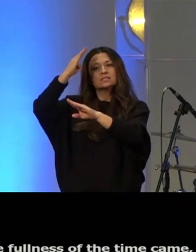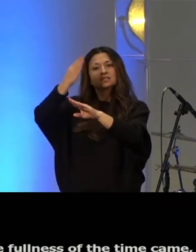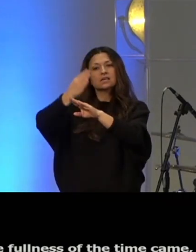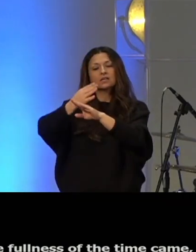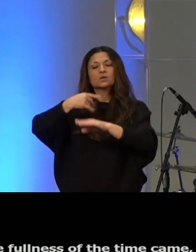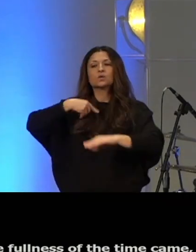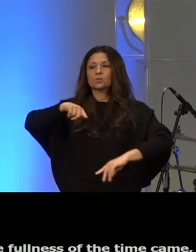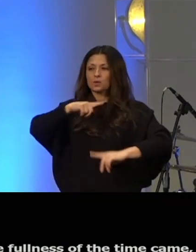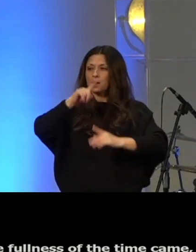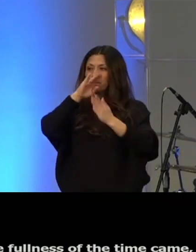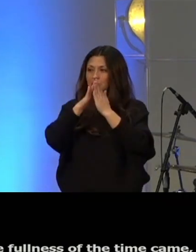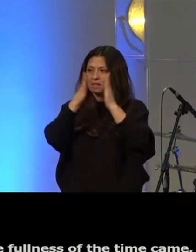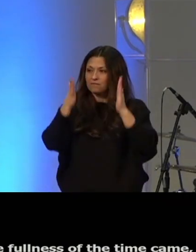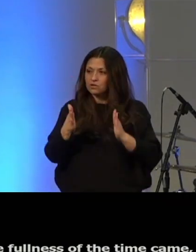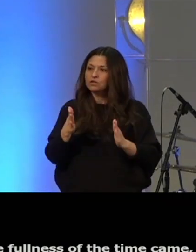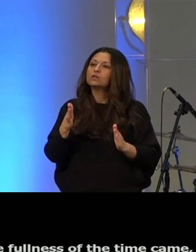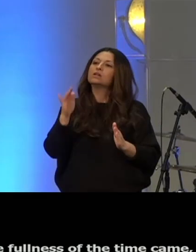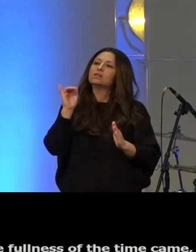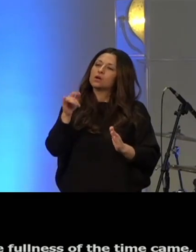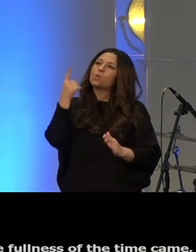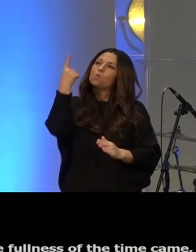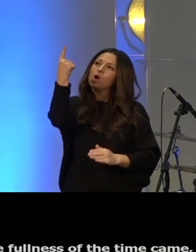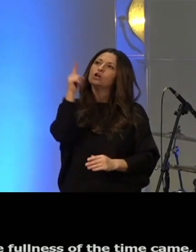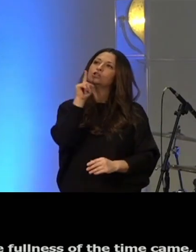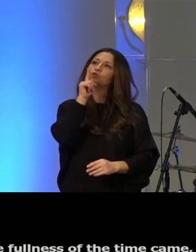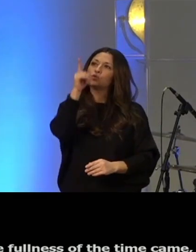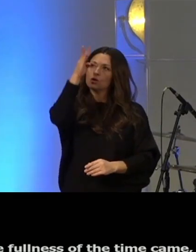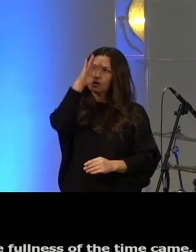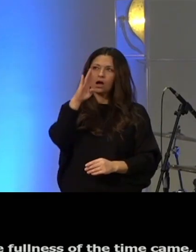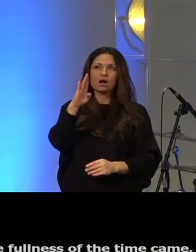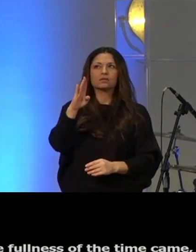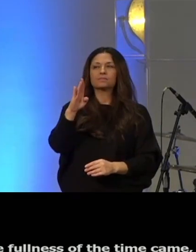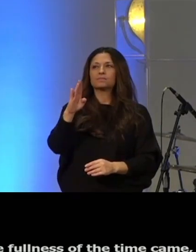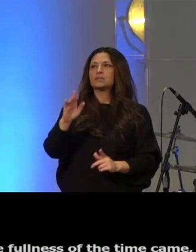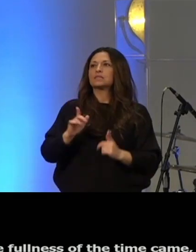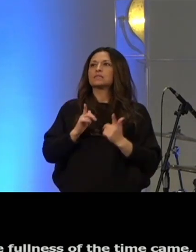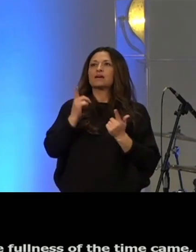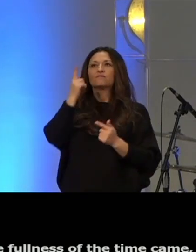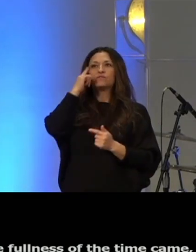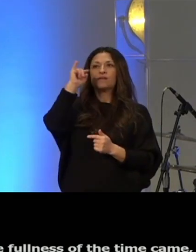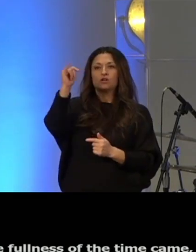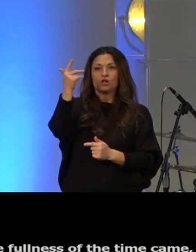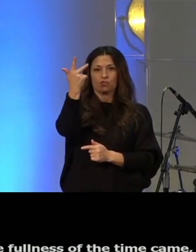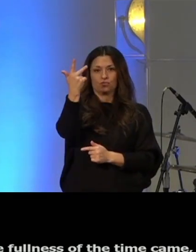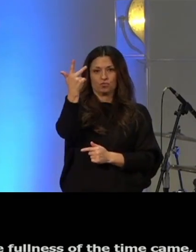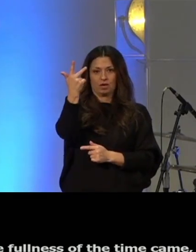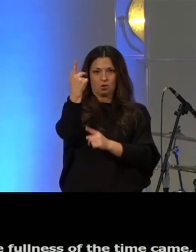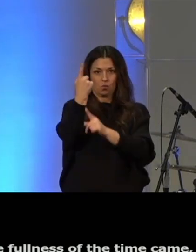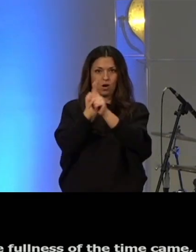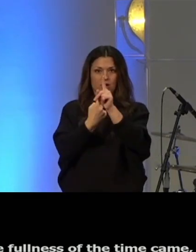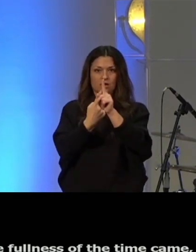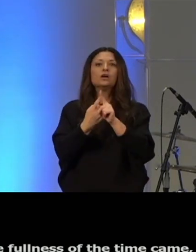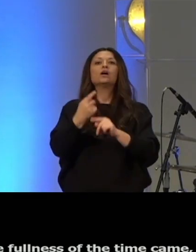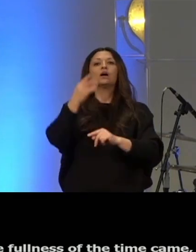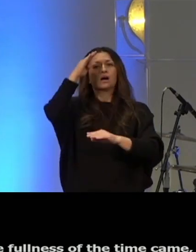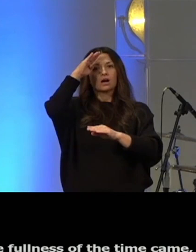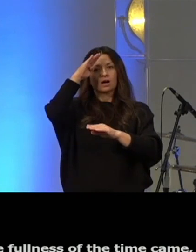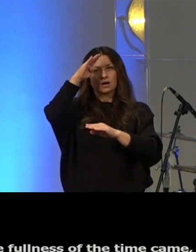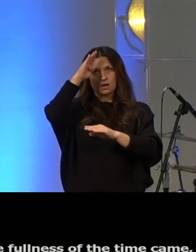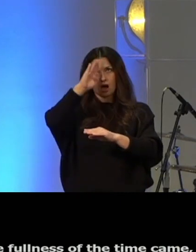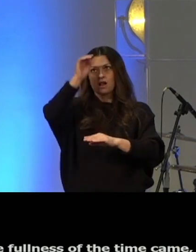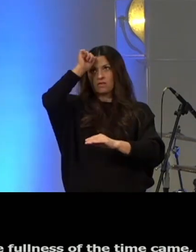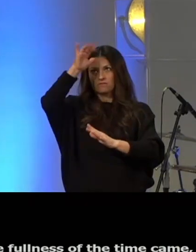We believe there's one true God, but he exists eternally in three persons. There's God the Father, and God the Son, and God the